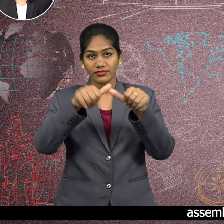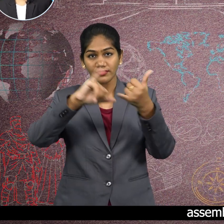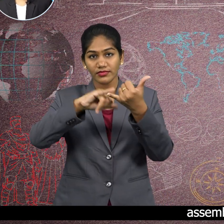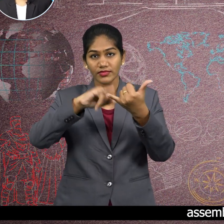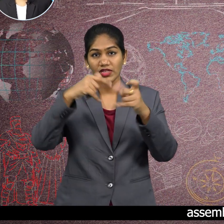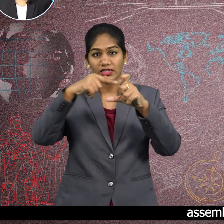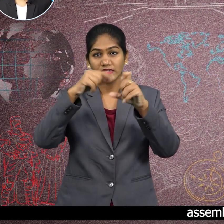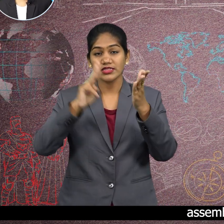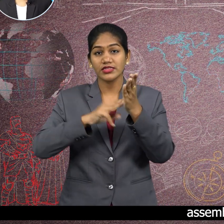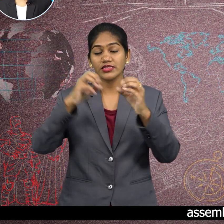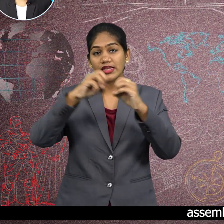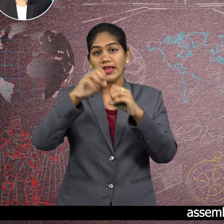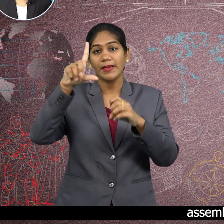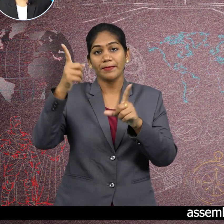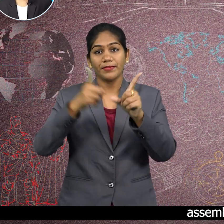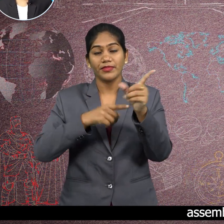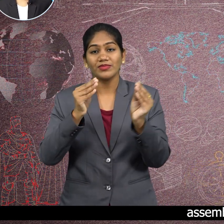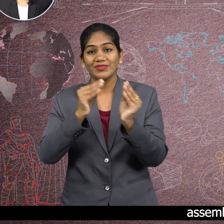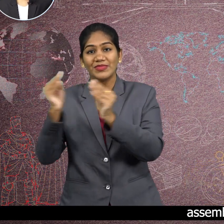assembly muttadi,